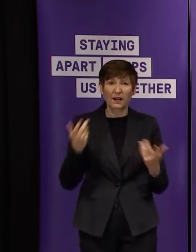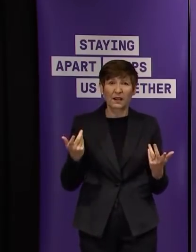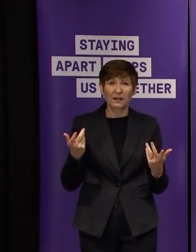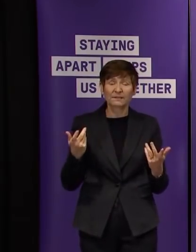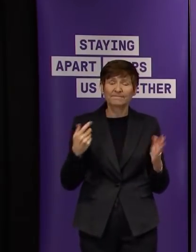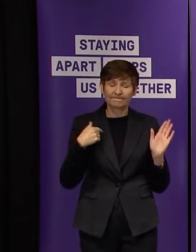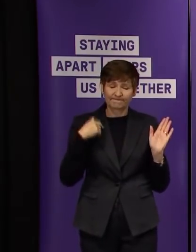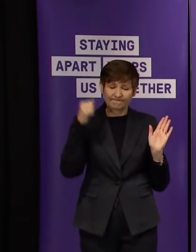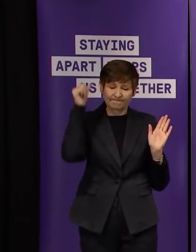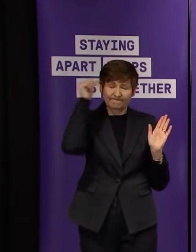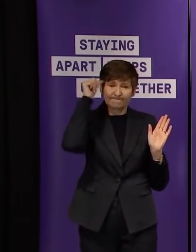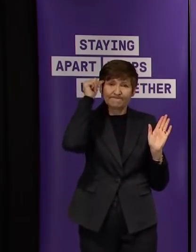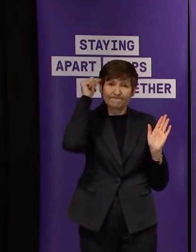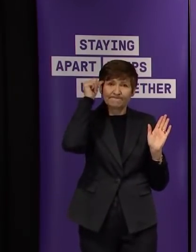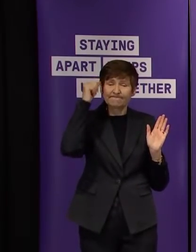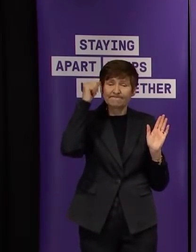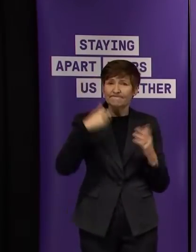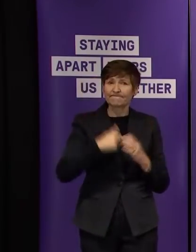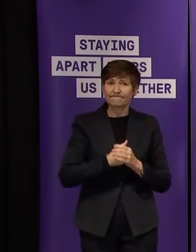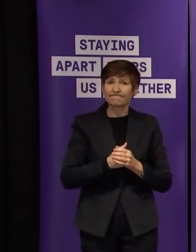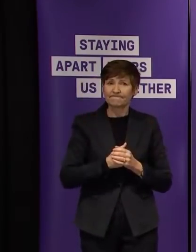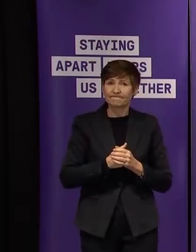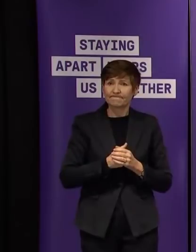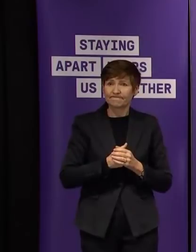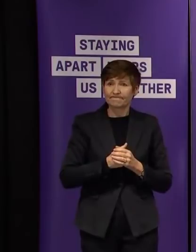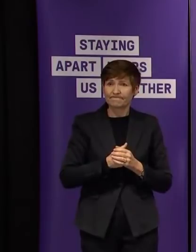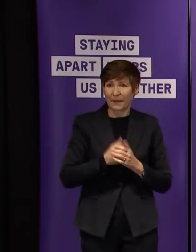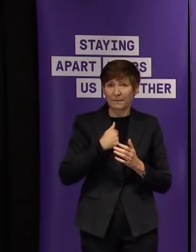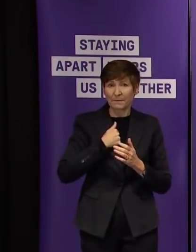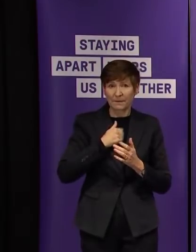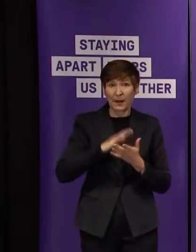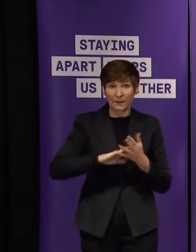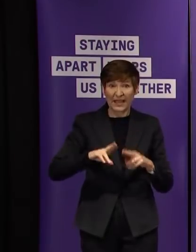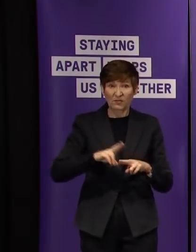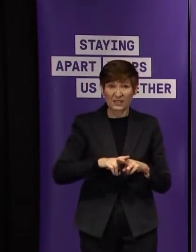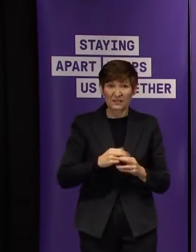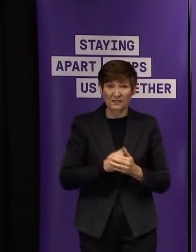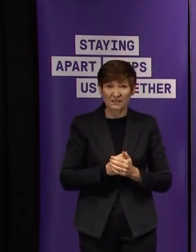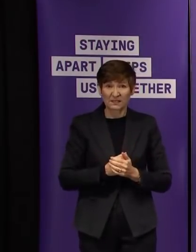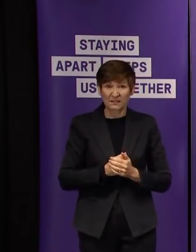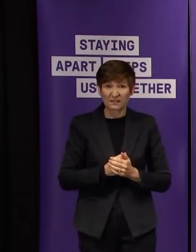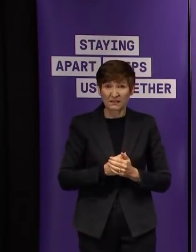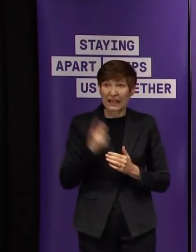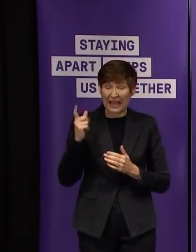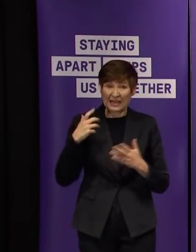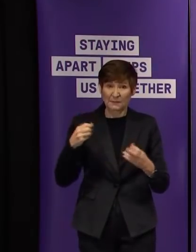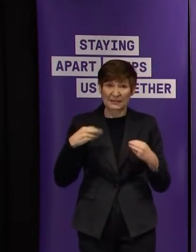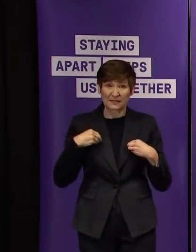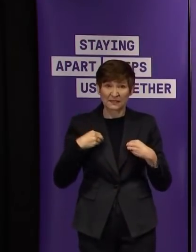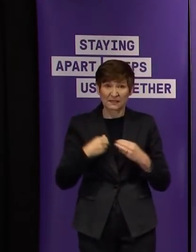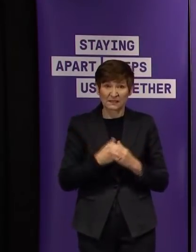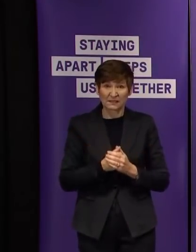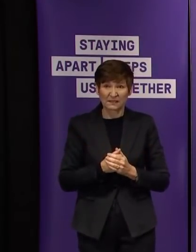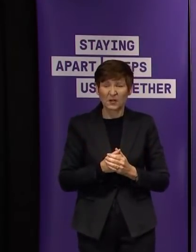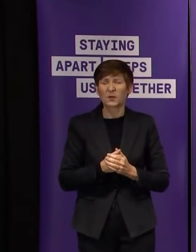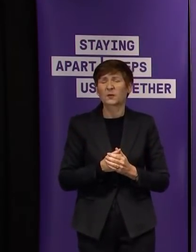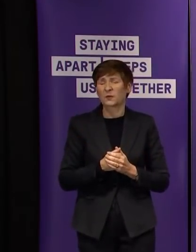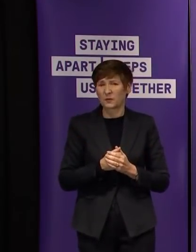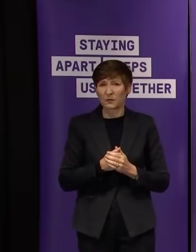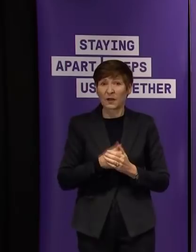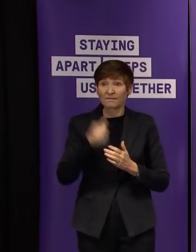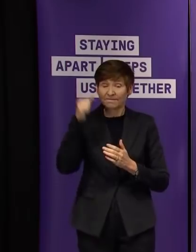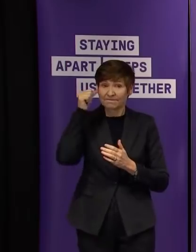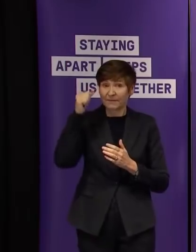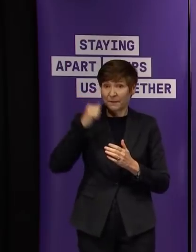I know and understand because I watched my parents do it for every day of their working life, what it takes to build a business from